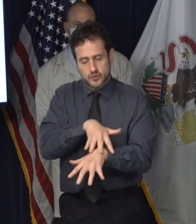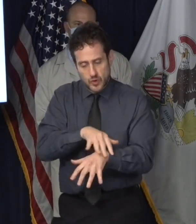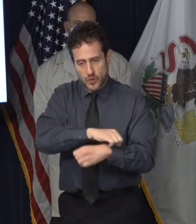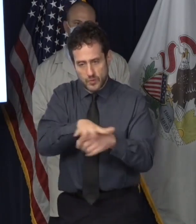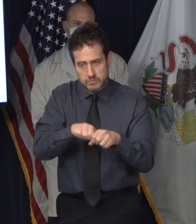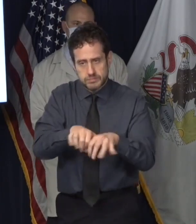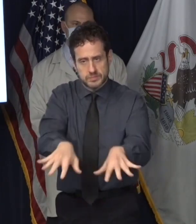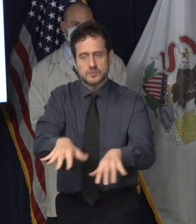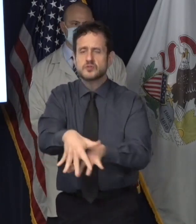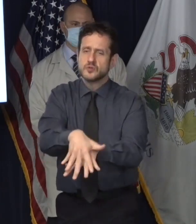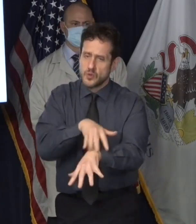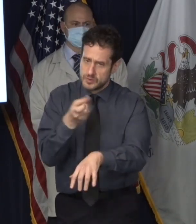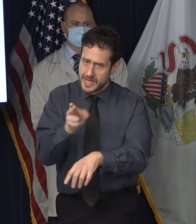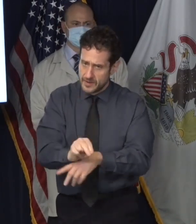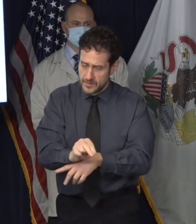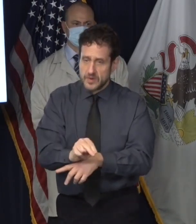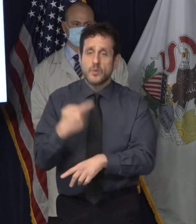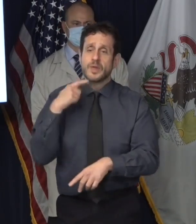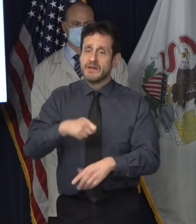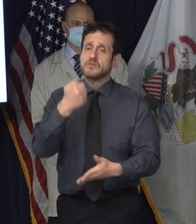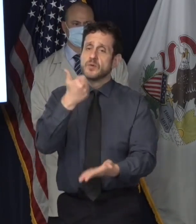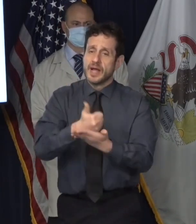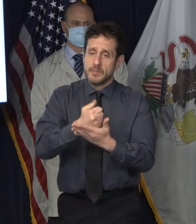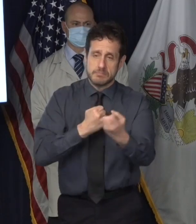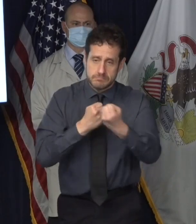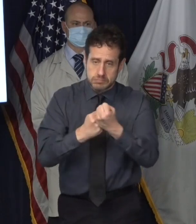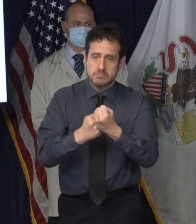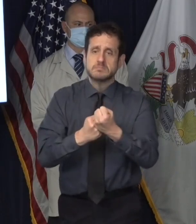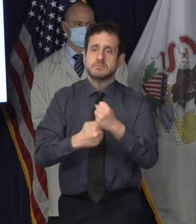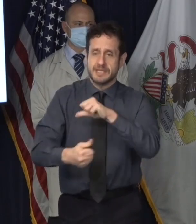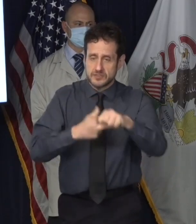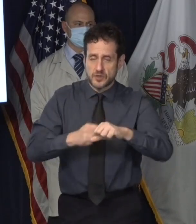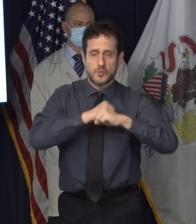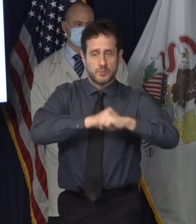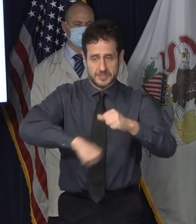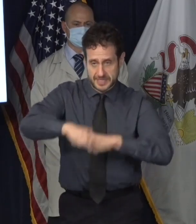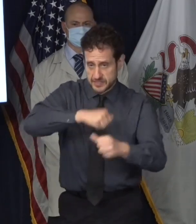other, for our schools, for our small businesses. We can and we will.